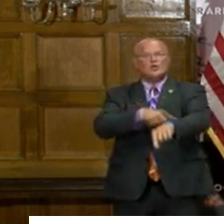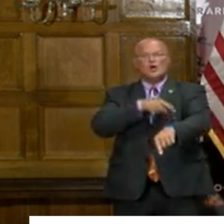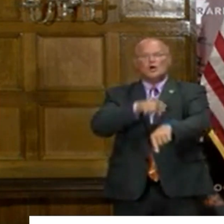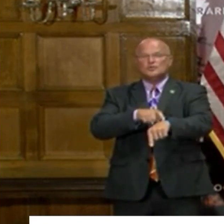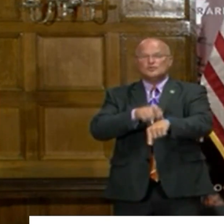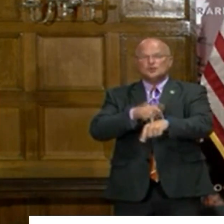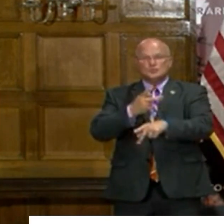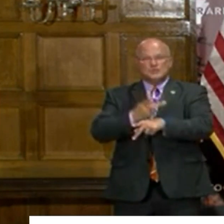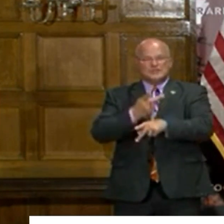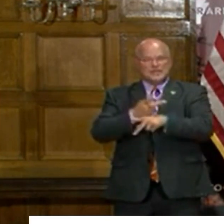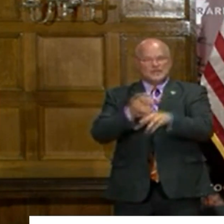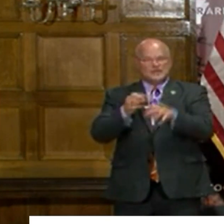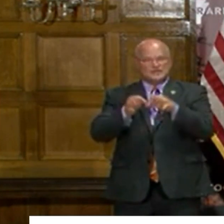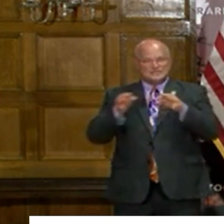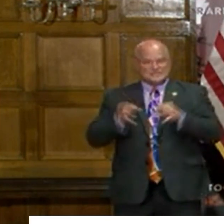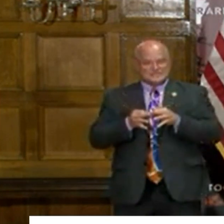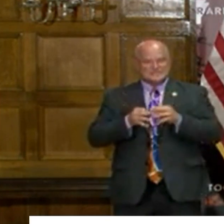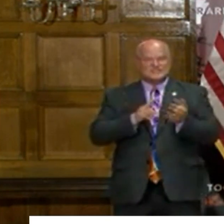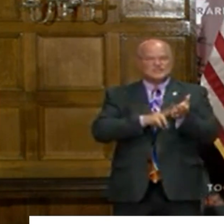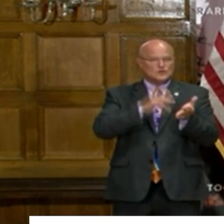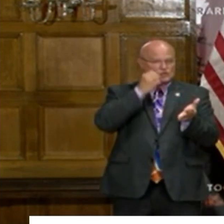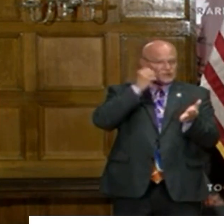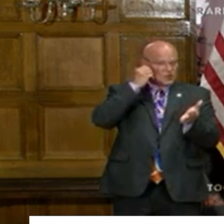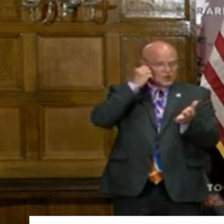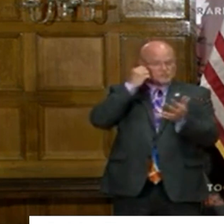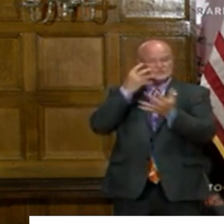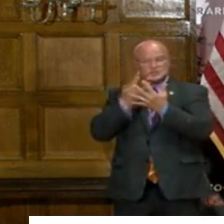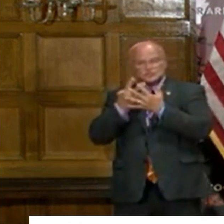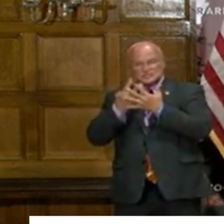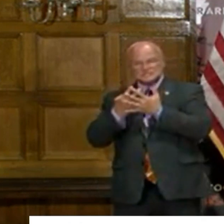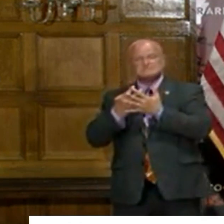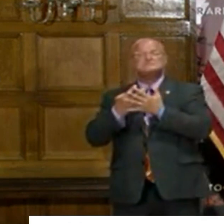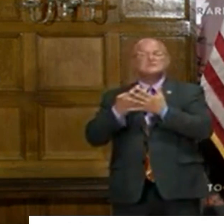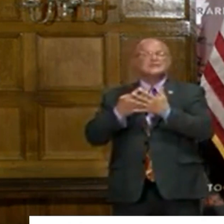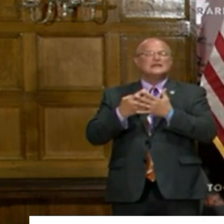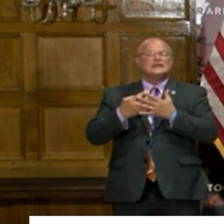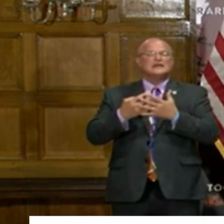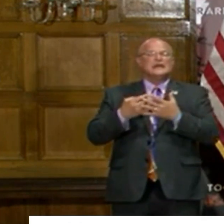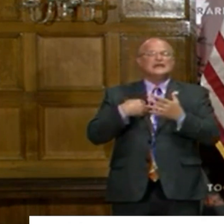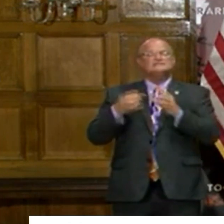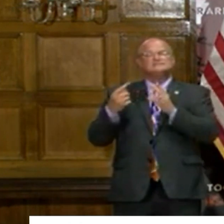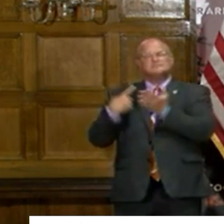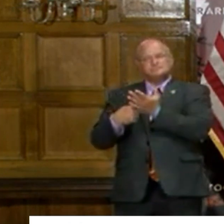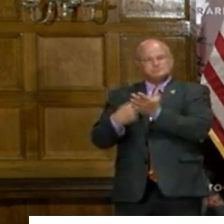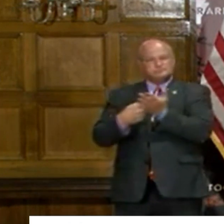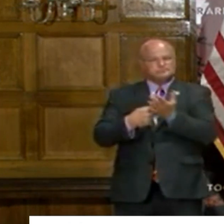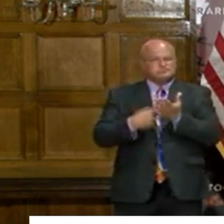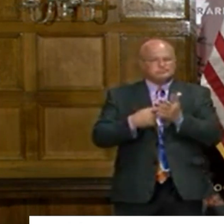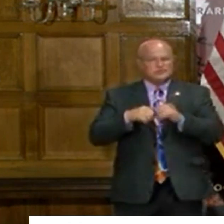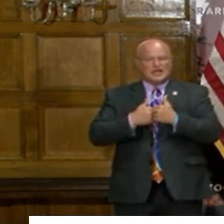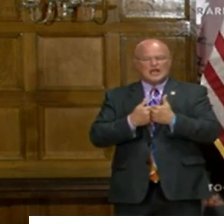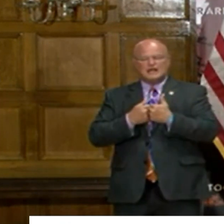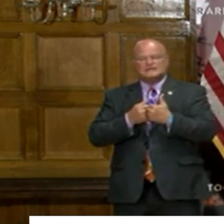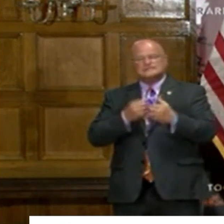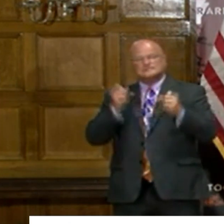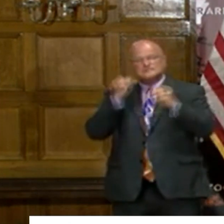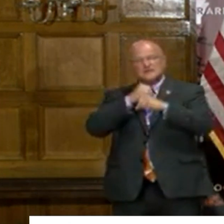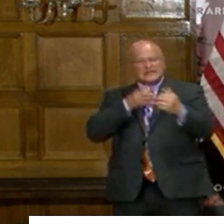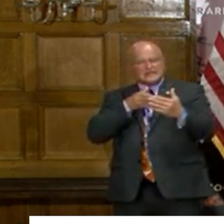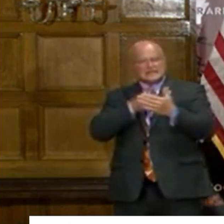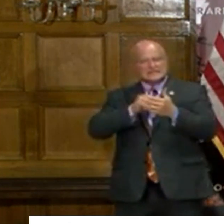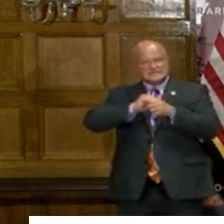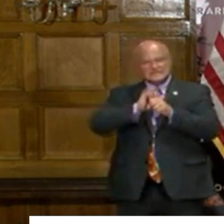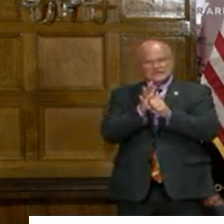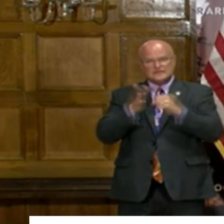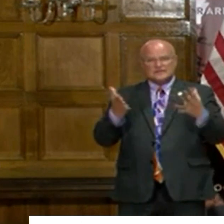care facilities, our prison facilities. Had a very good discussion on how we're fighting COVID-19 here in